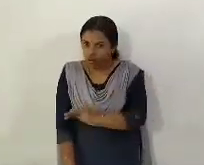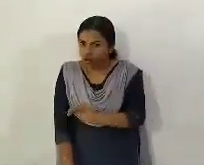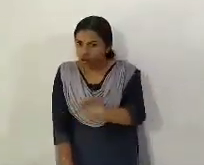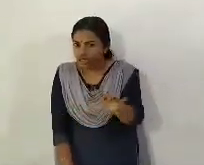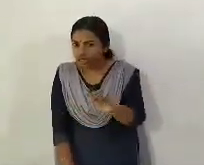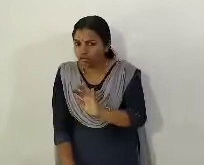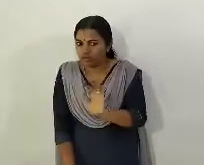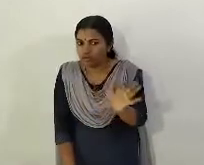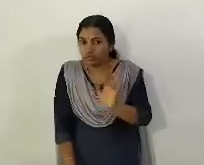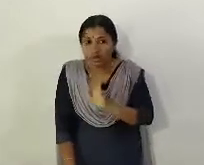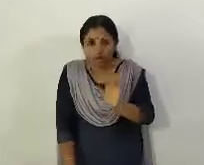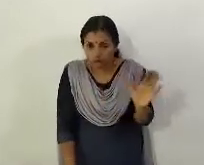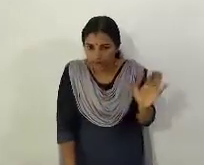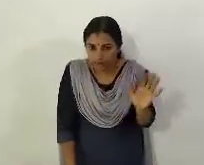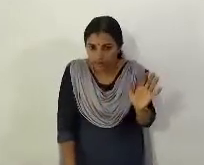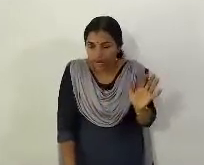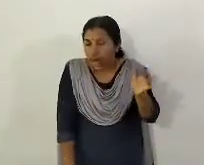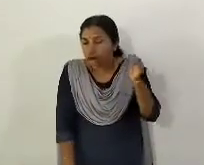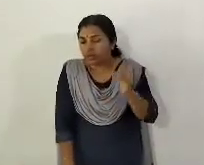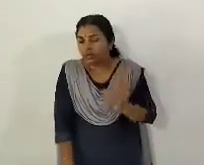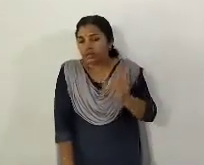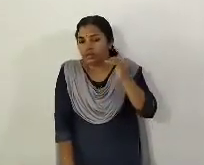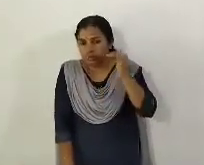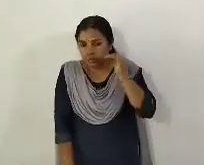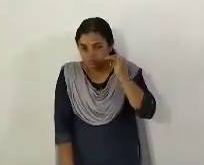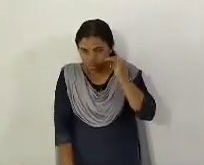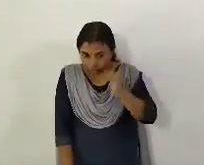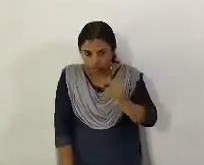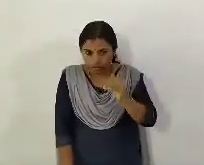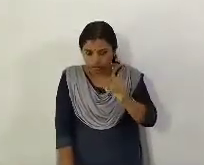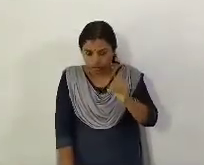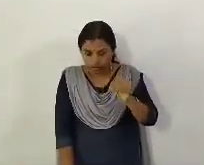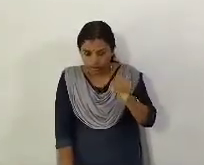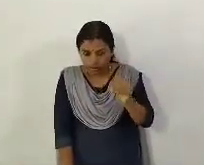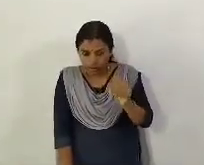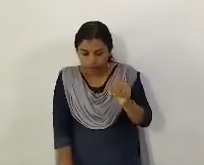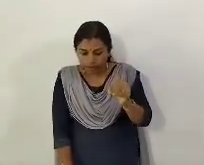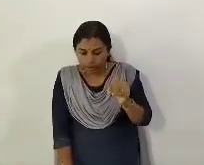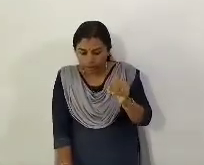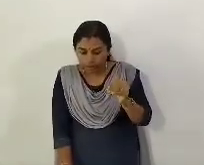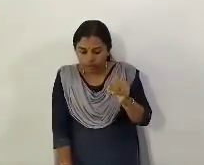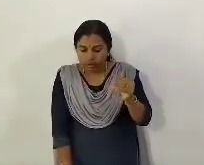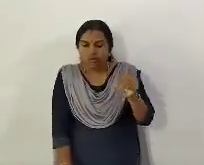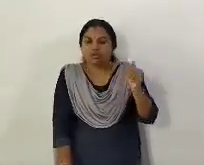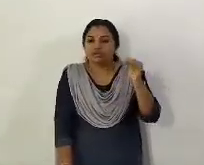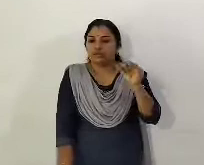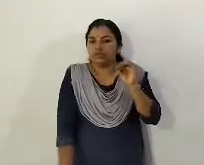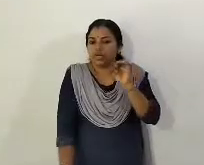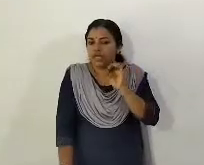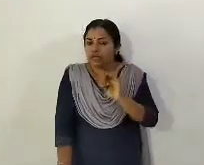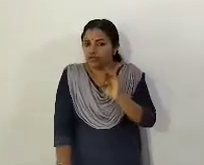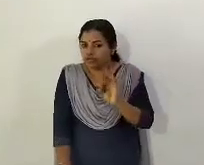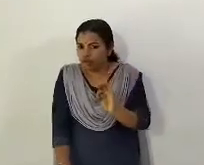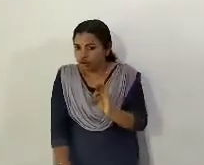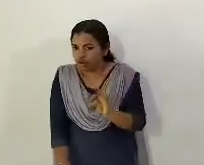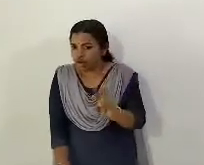all these softwares are not in our free software. In our free software,